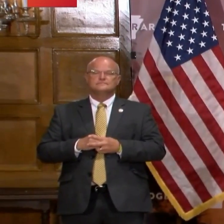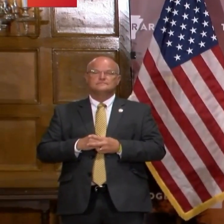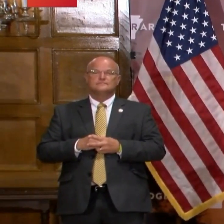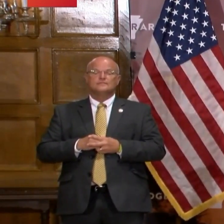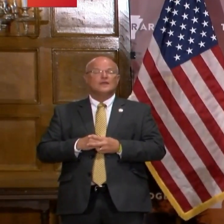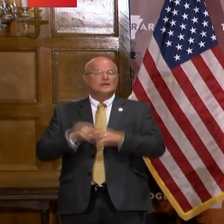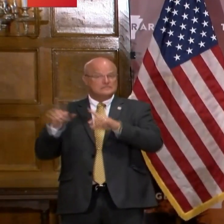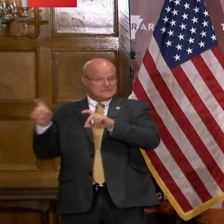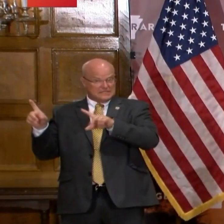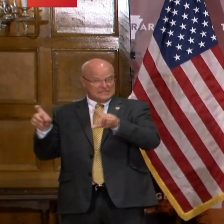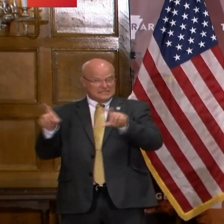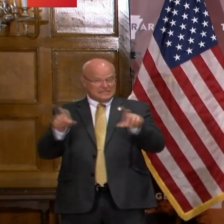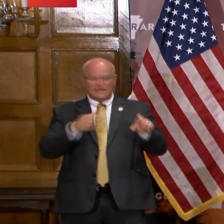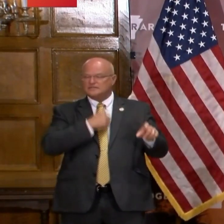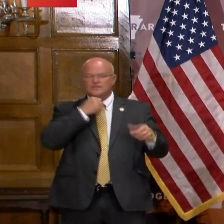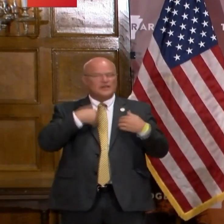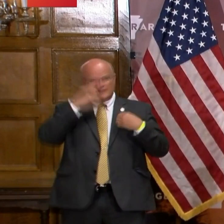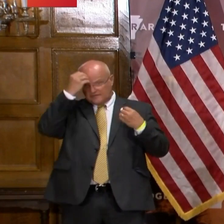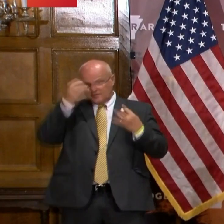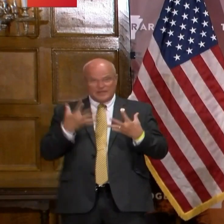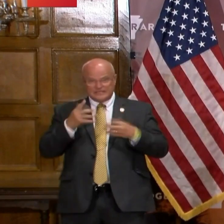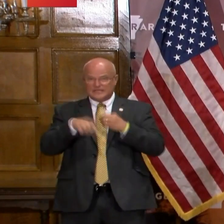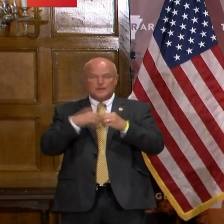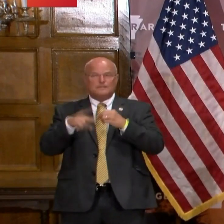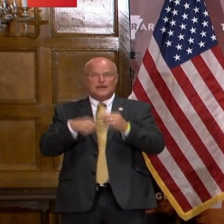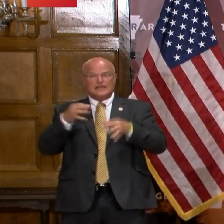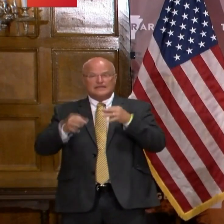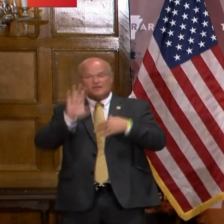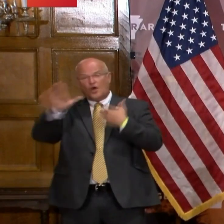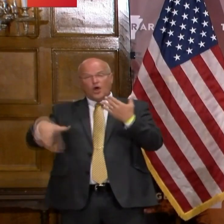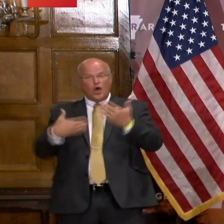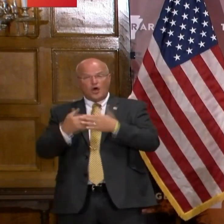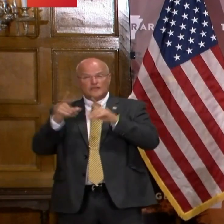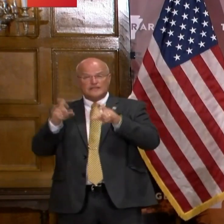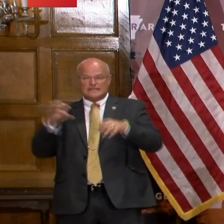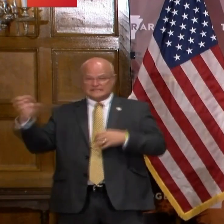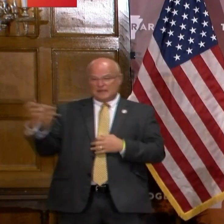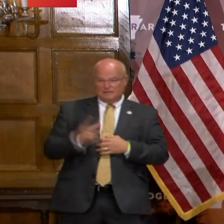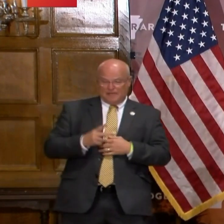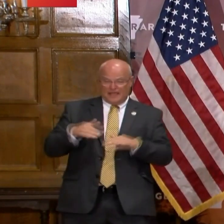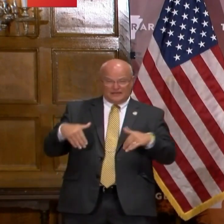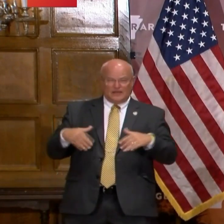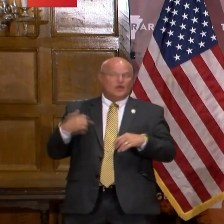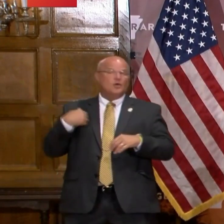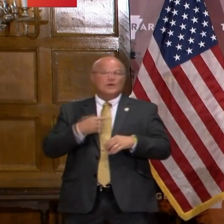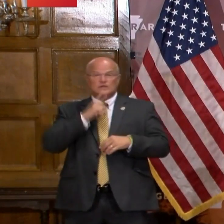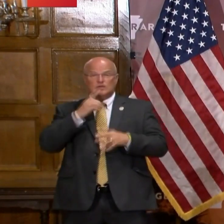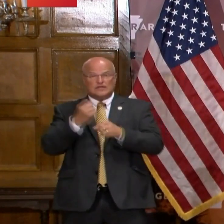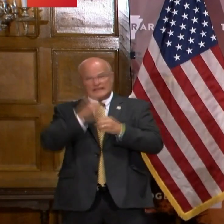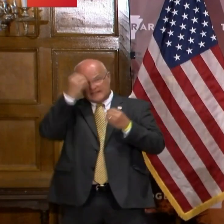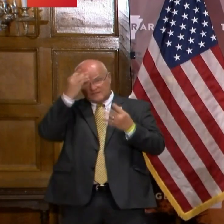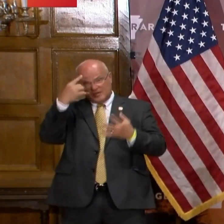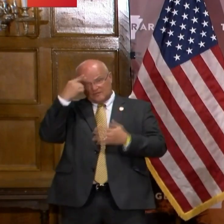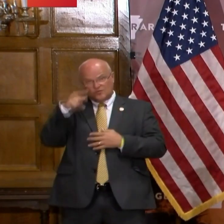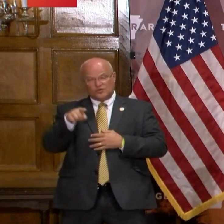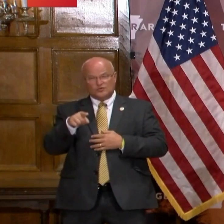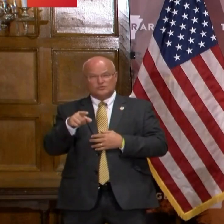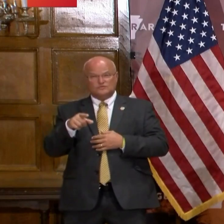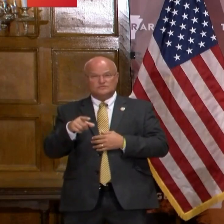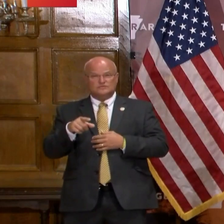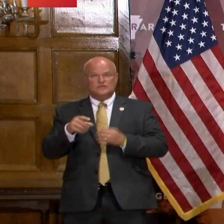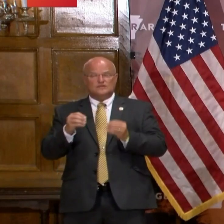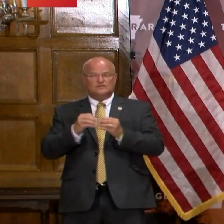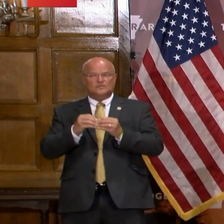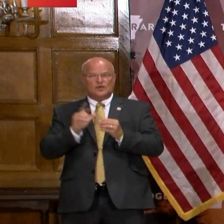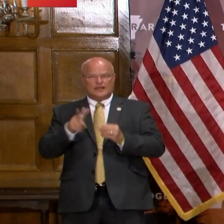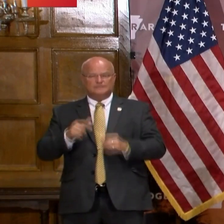They are being tested. I'm sorry, I don't have the information regarding whether all these tests have returned. We can certainly get that information for you if you further